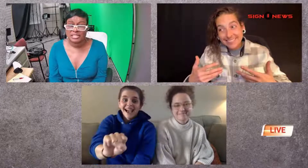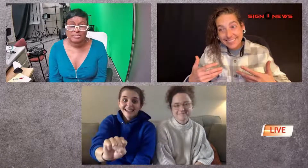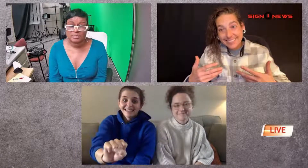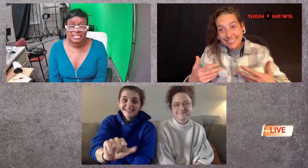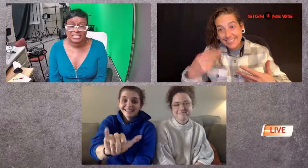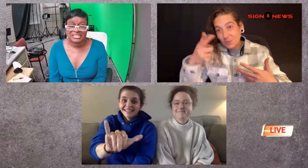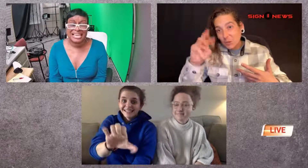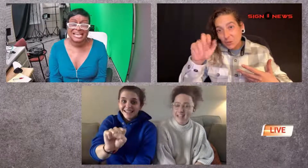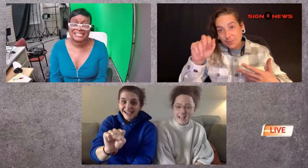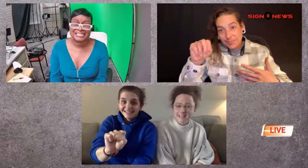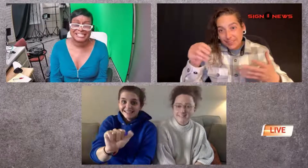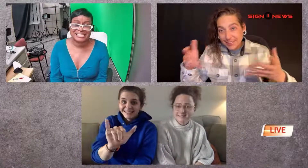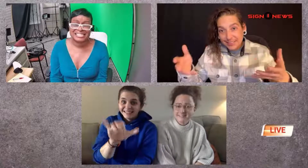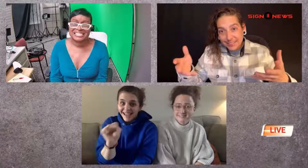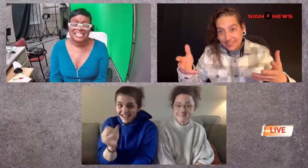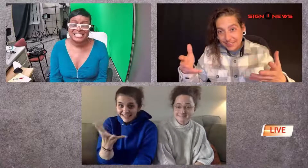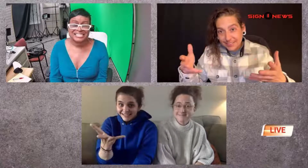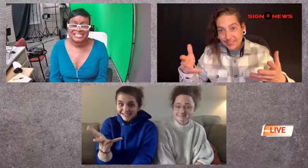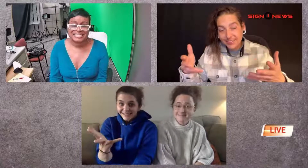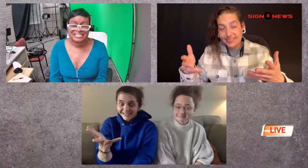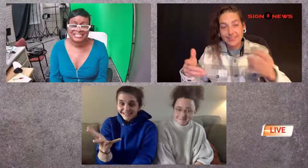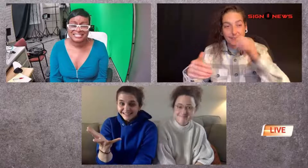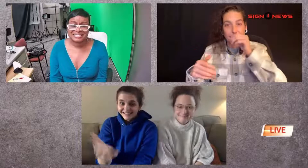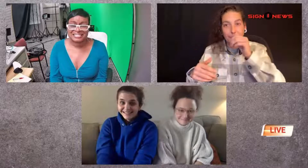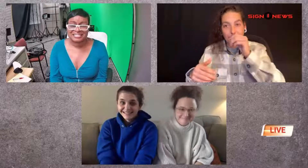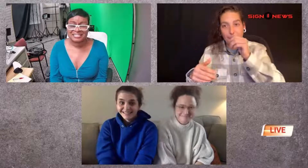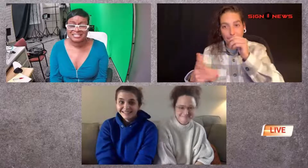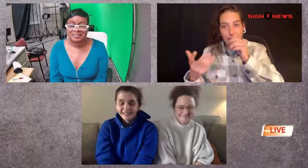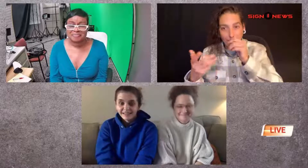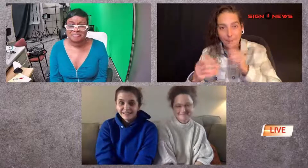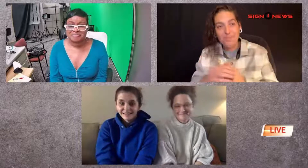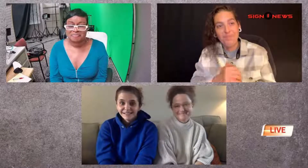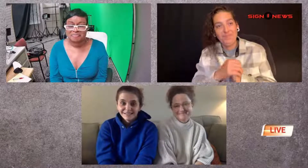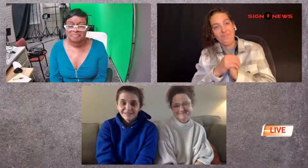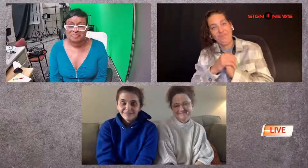human experience. Yes.